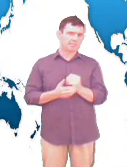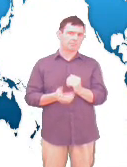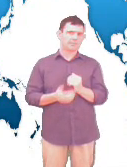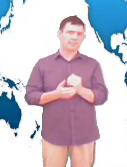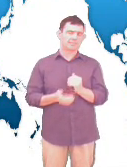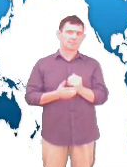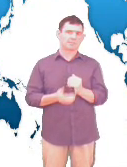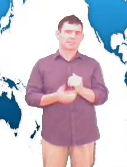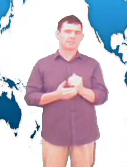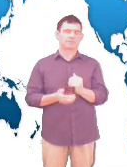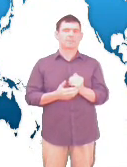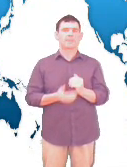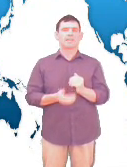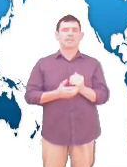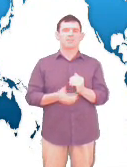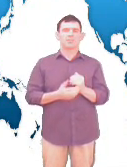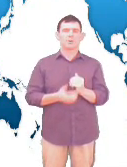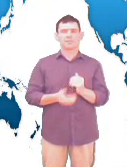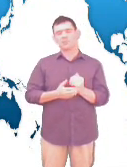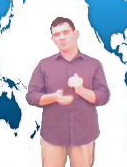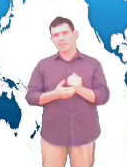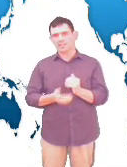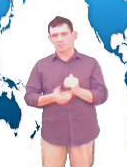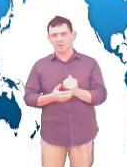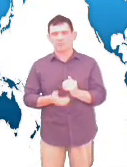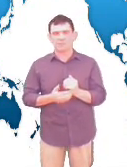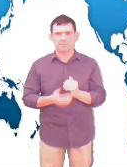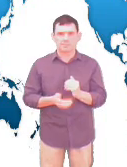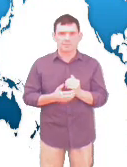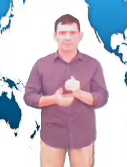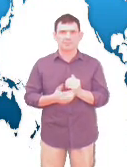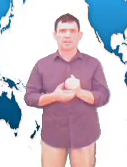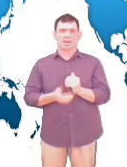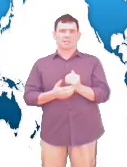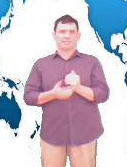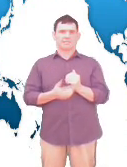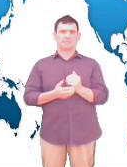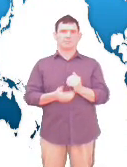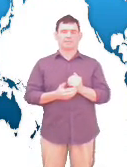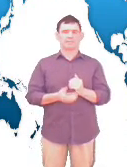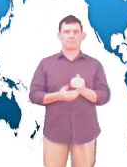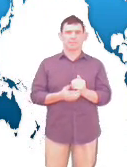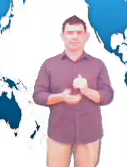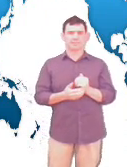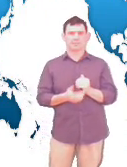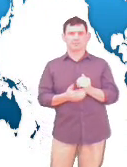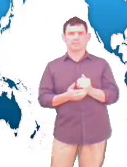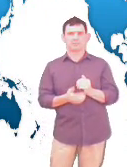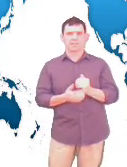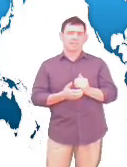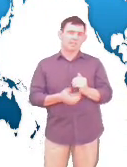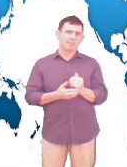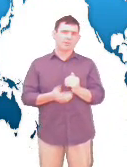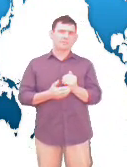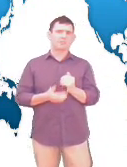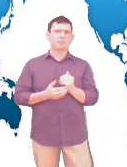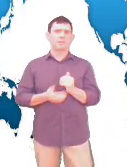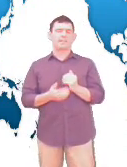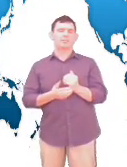and completely accept myself. Even though I have that remaining number of limiting belief, I deeply and completely accept myself. Even though I have that remaining